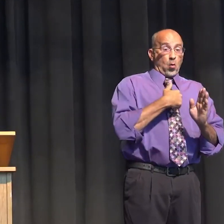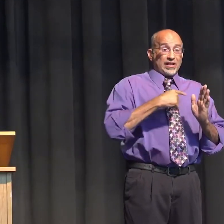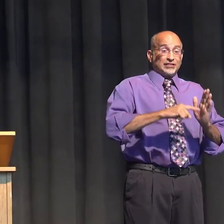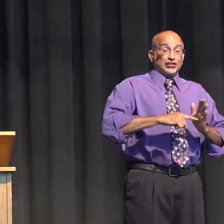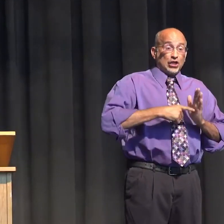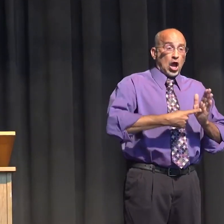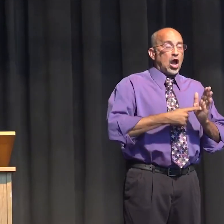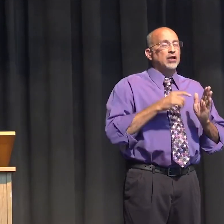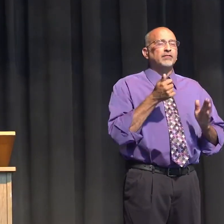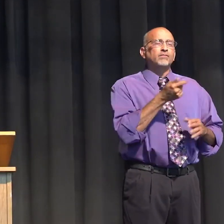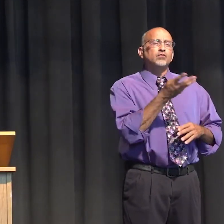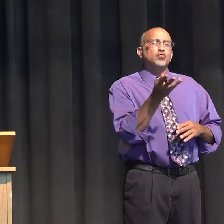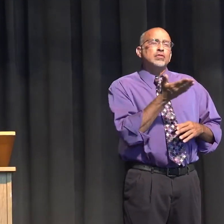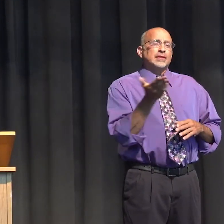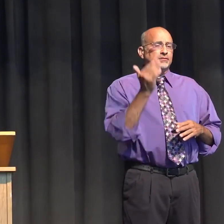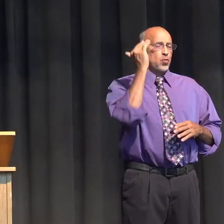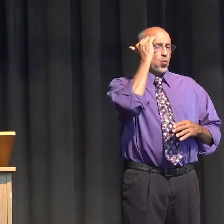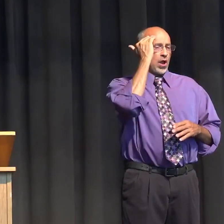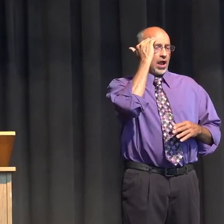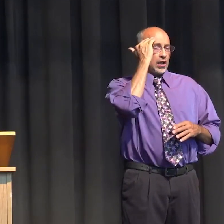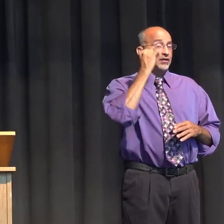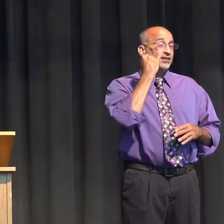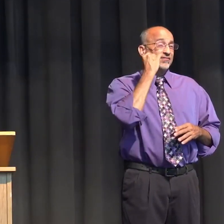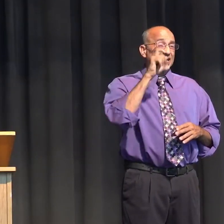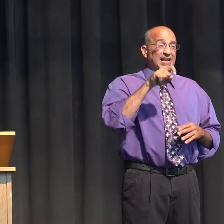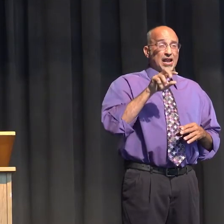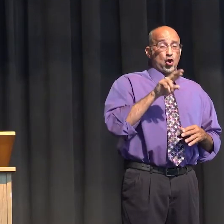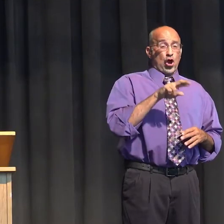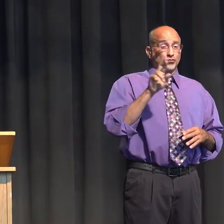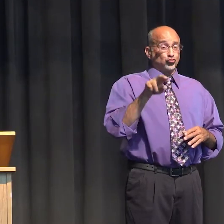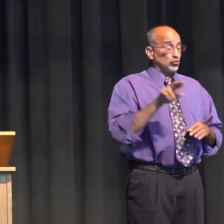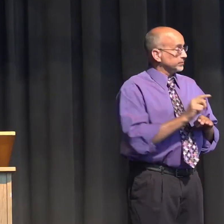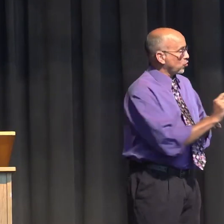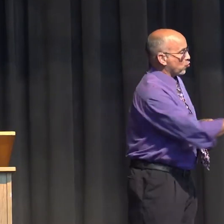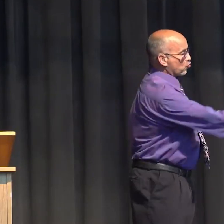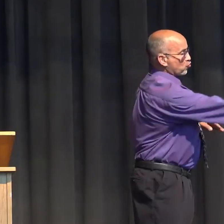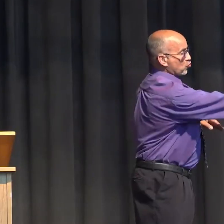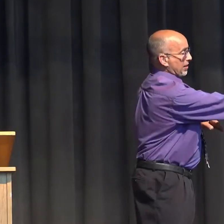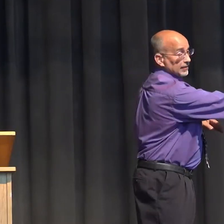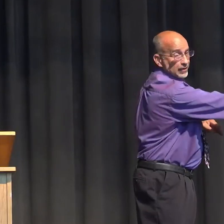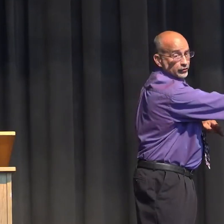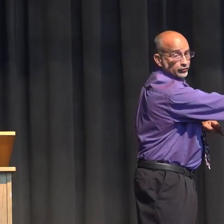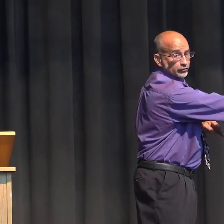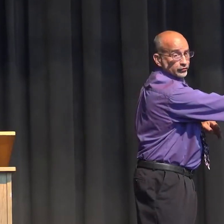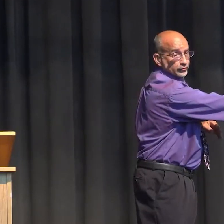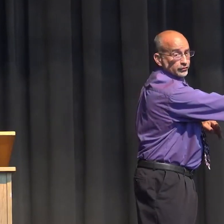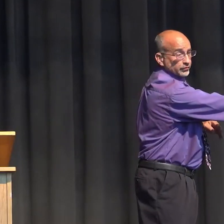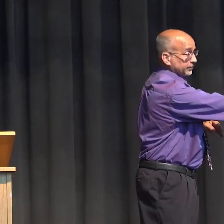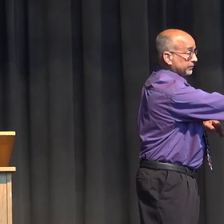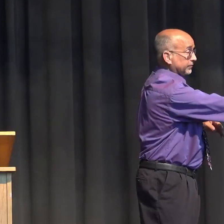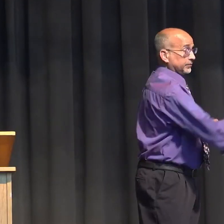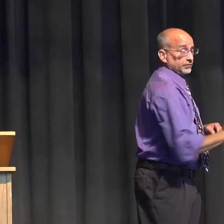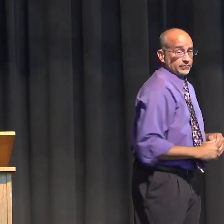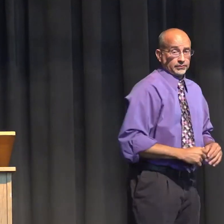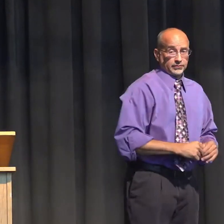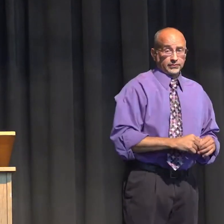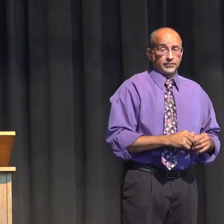Now, before we actually get started, there's just a few things I'd like to make you aware of. If you need a restroom, there's one directly here to my left, your right.